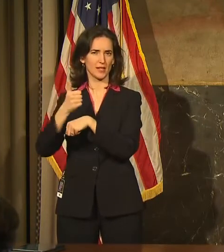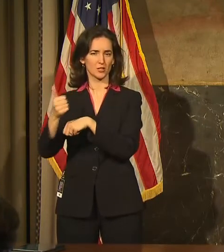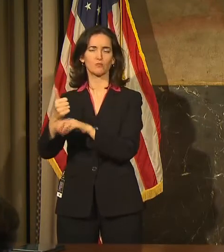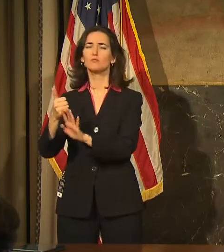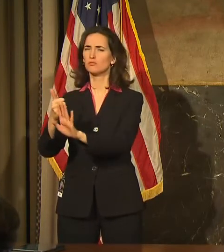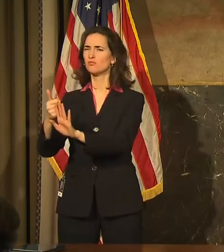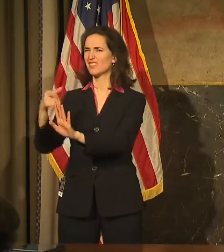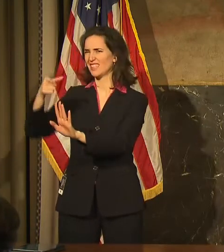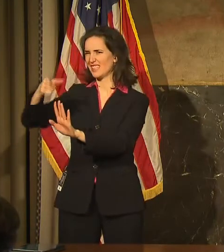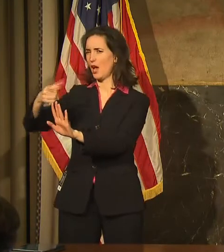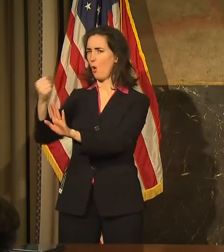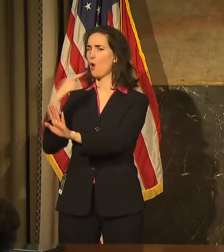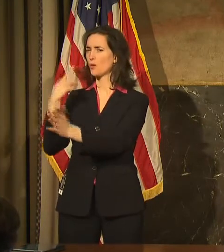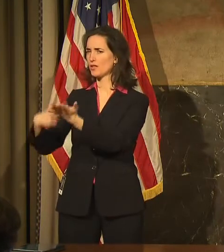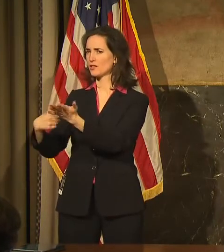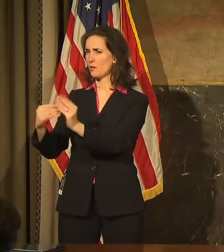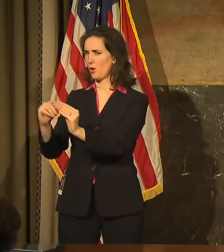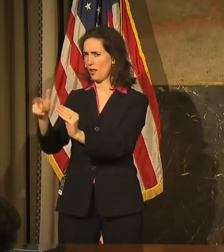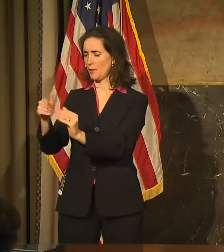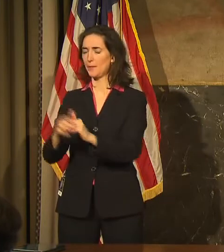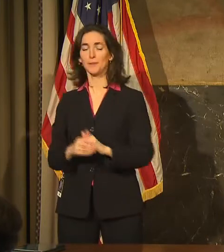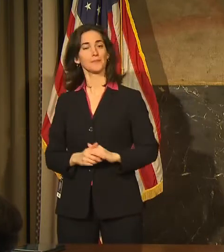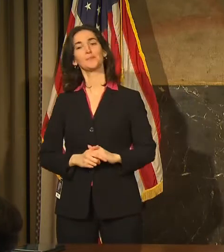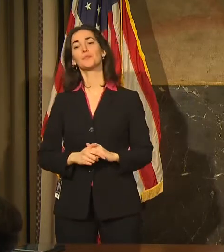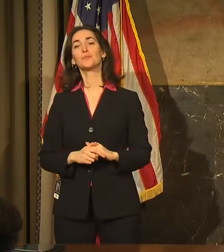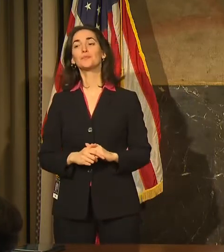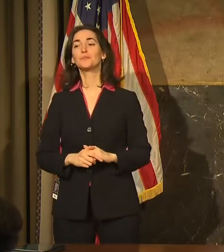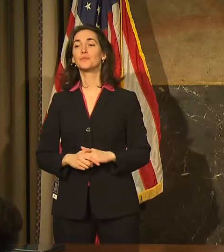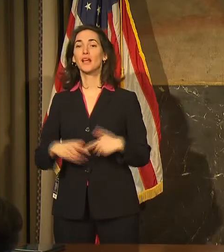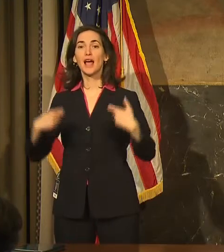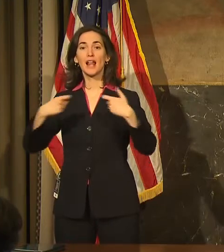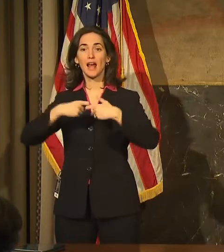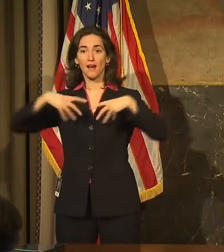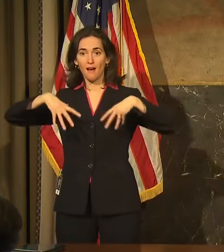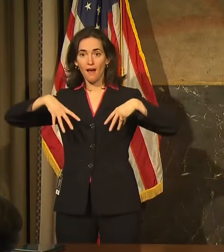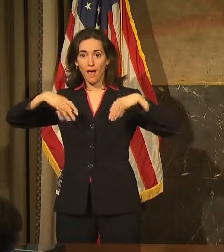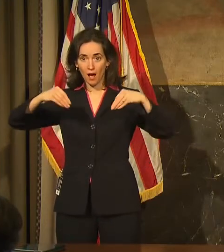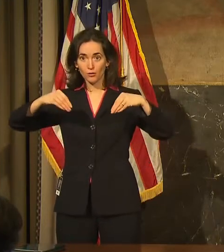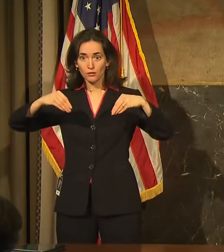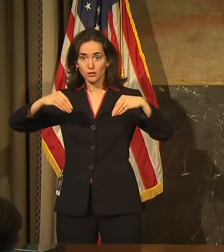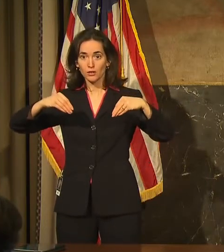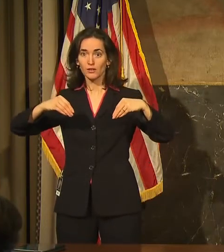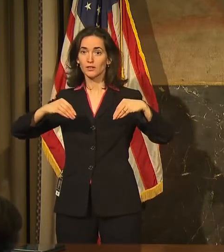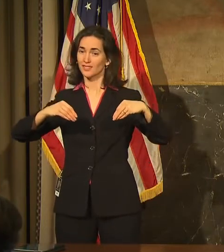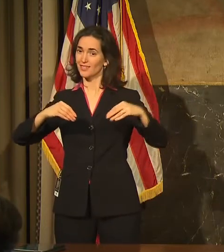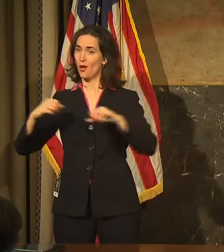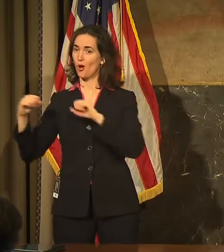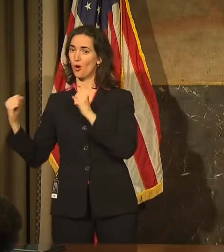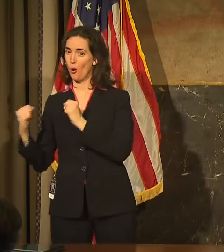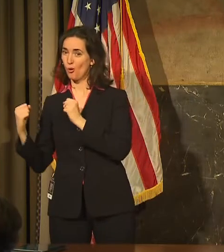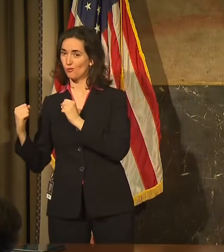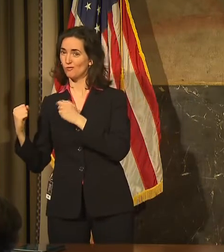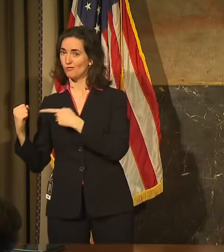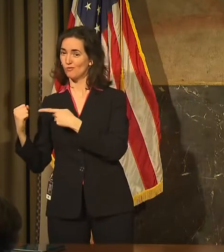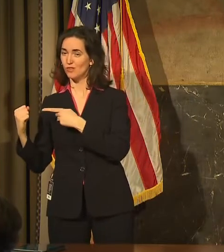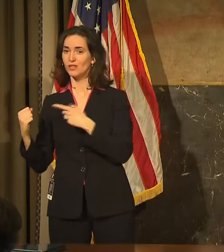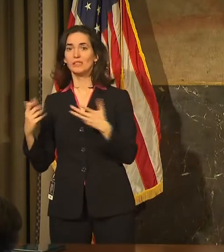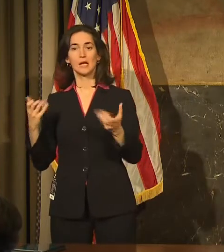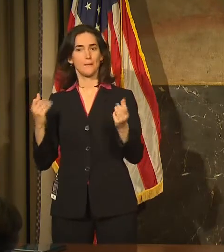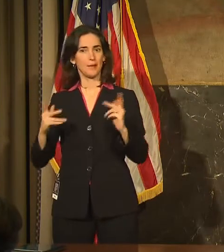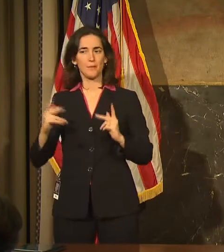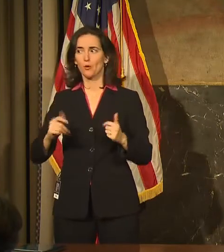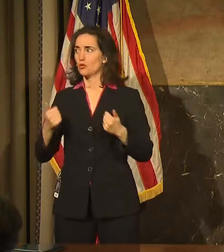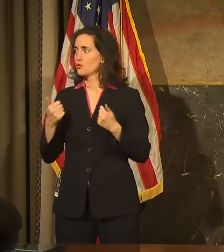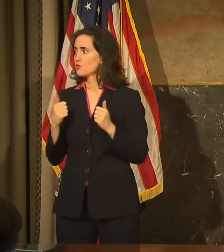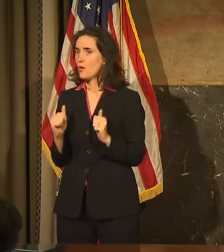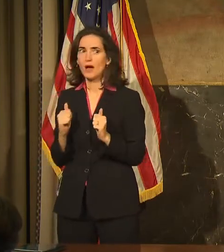moment. When we talk about power outages and cold weather, we know that a lot of people are doing everything